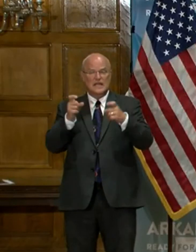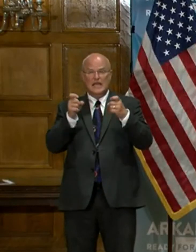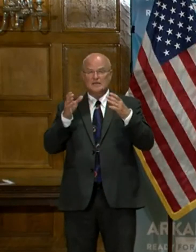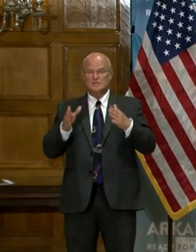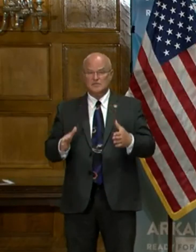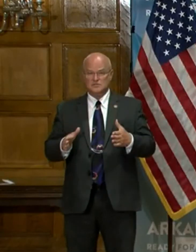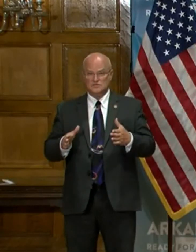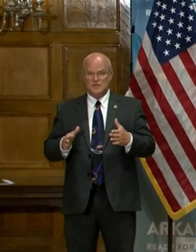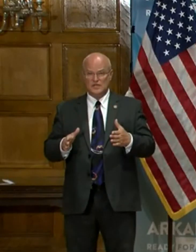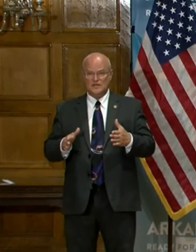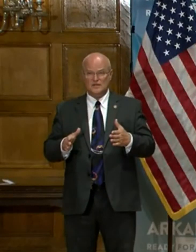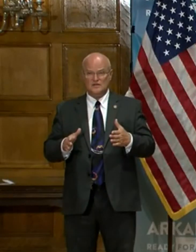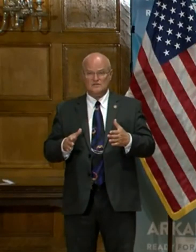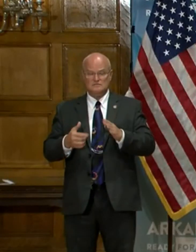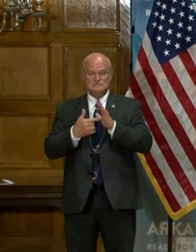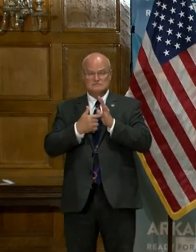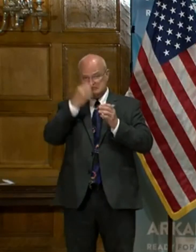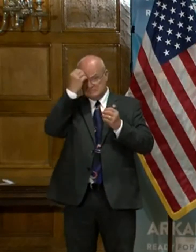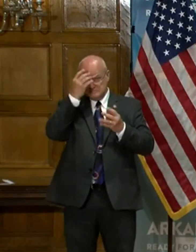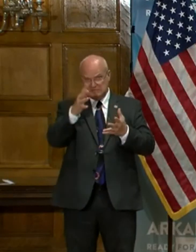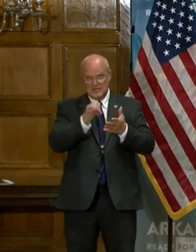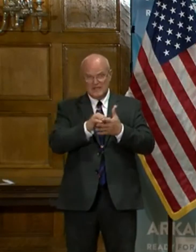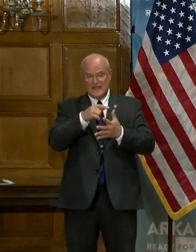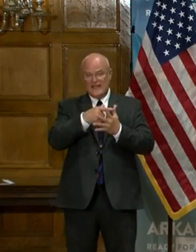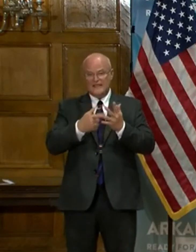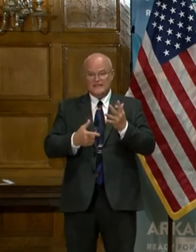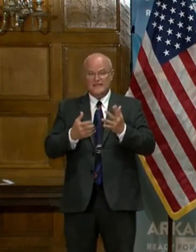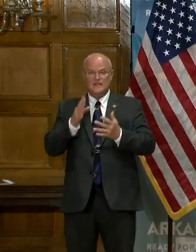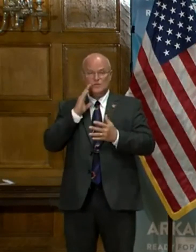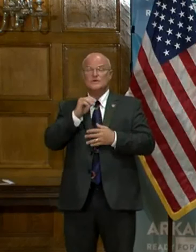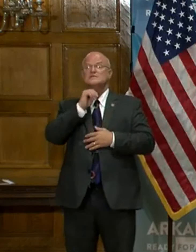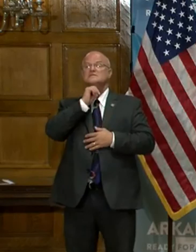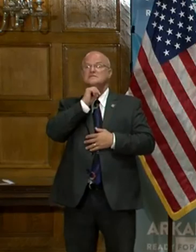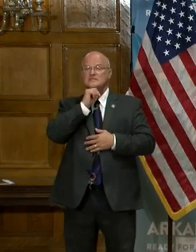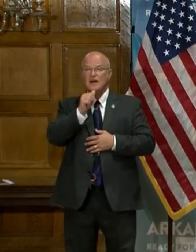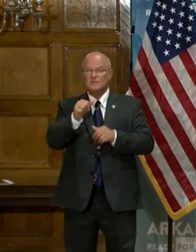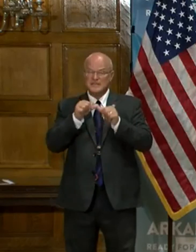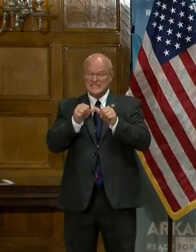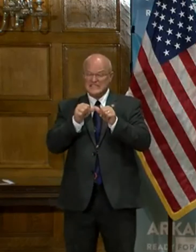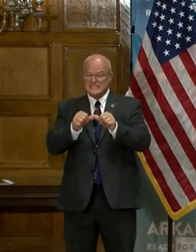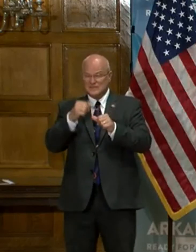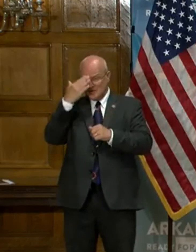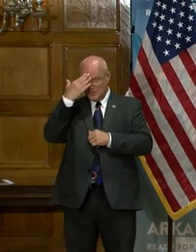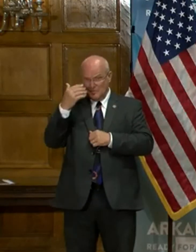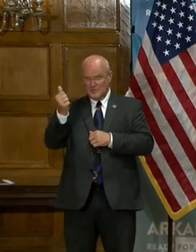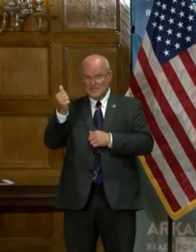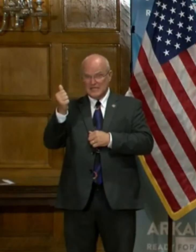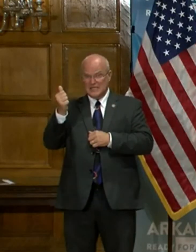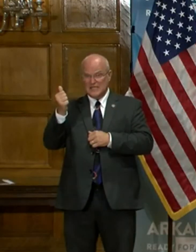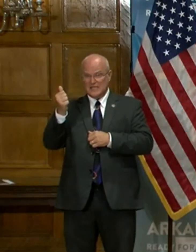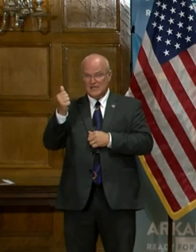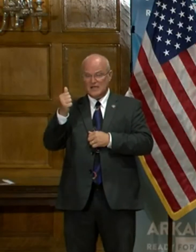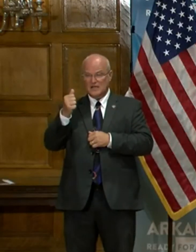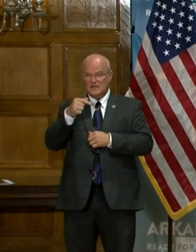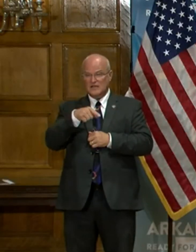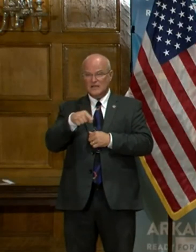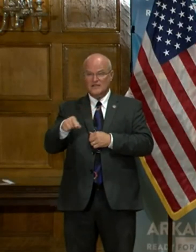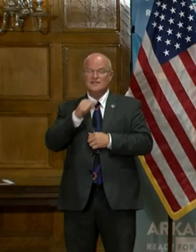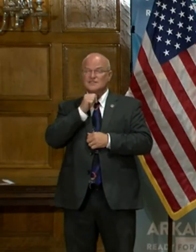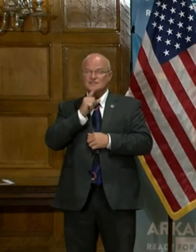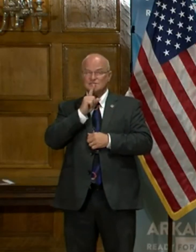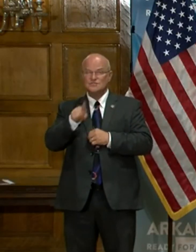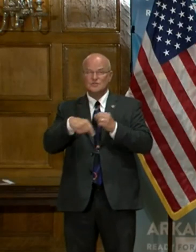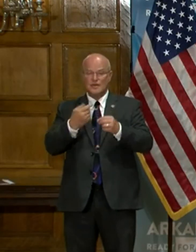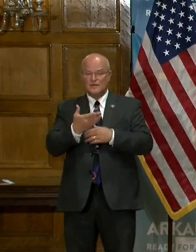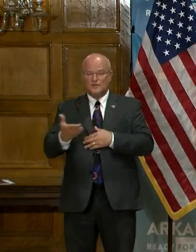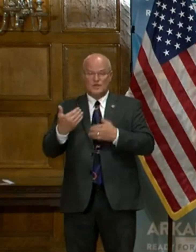administrators indicated to you that these things will not be continuing because they are unsure